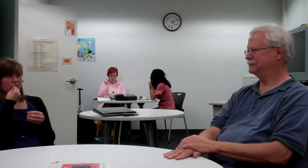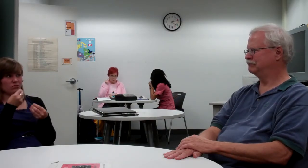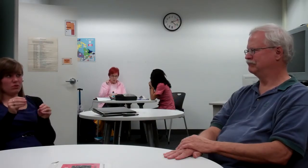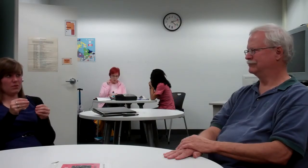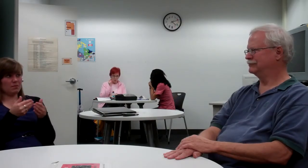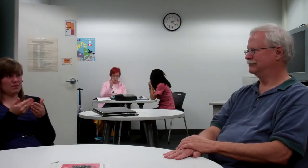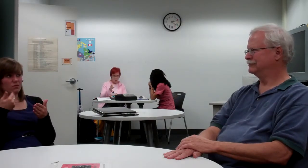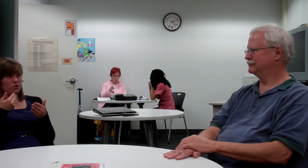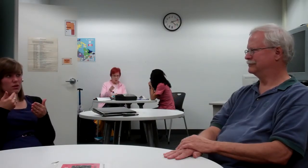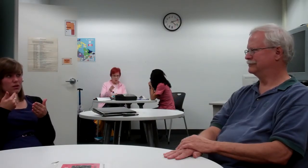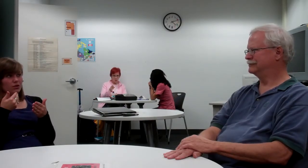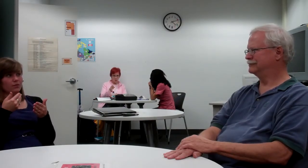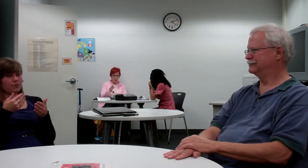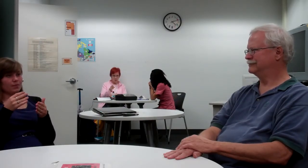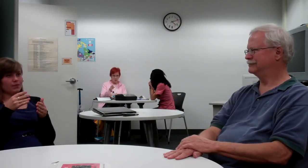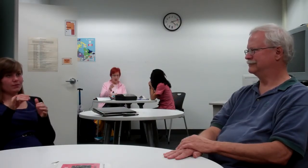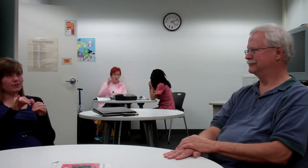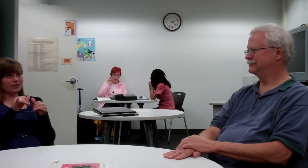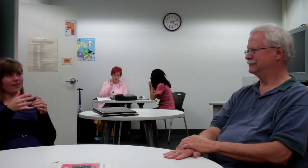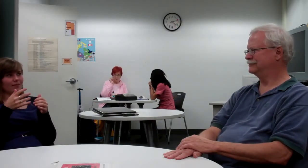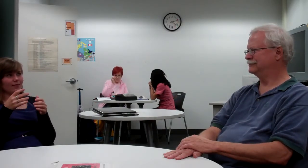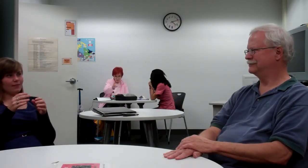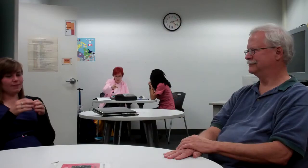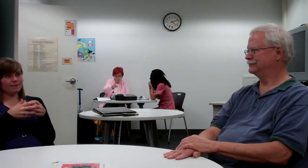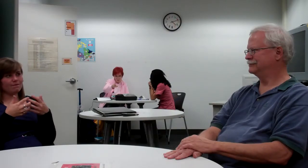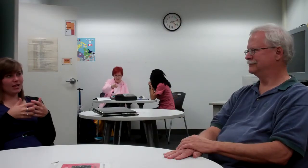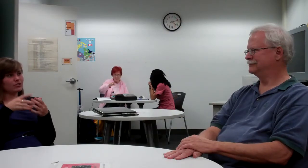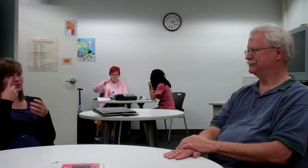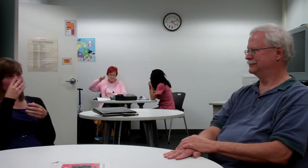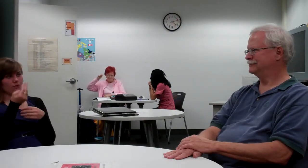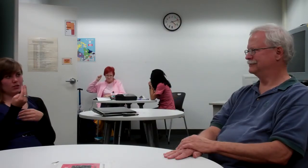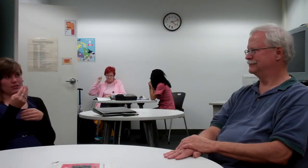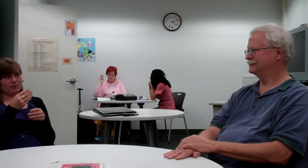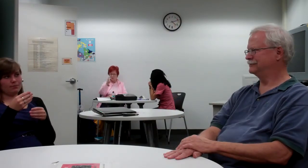before they get to the grocery store. Like, what are they doing for 14 months?